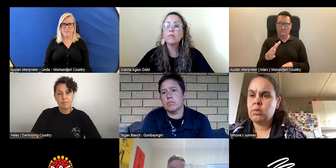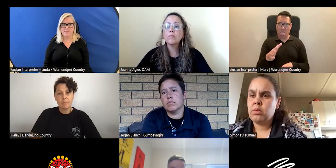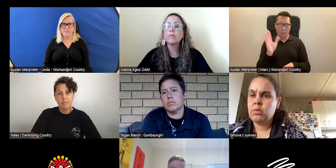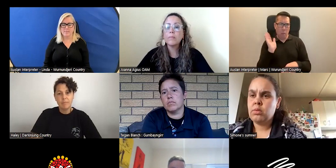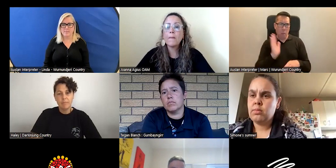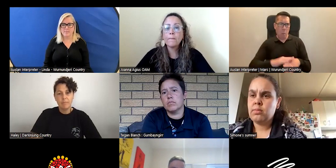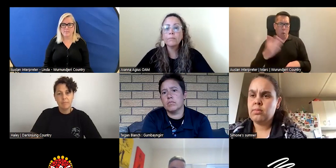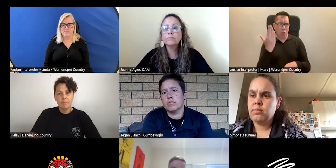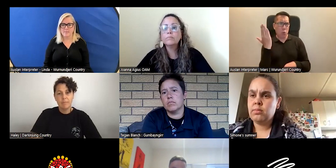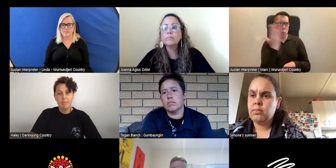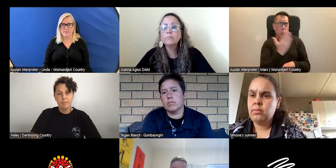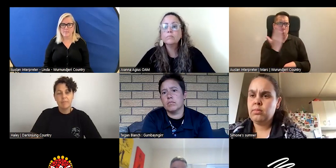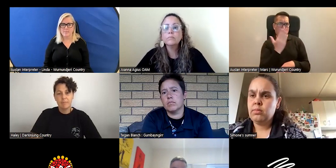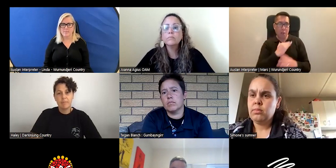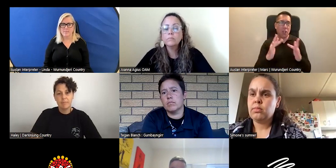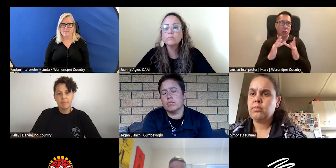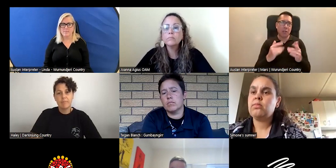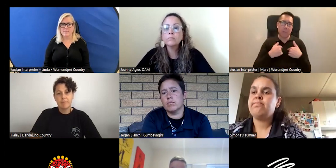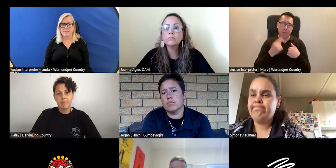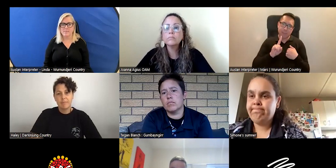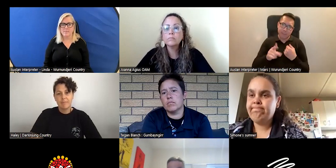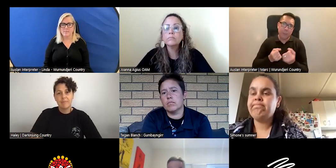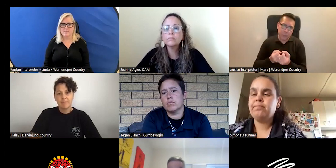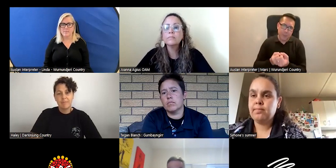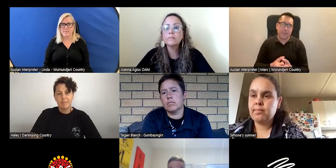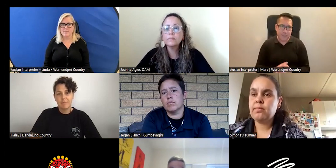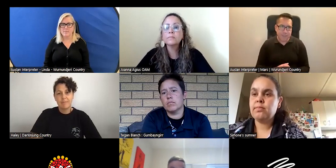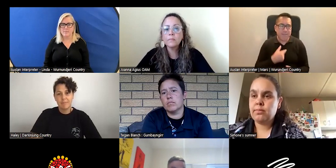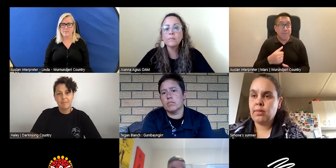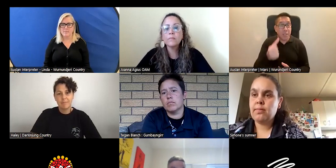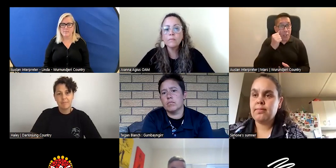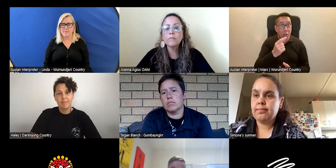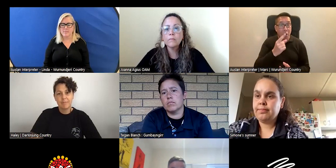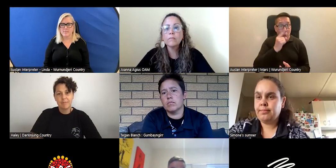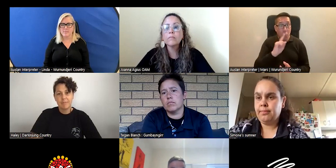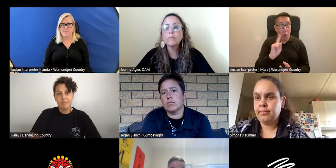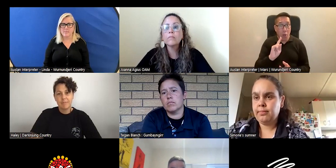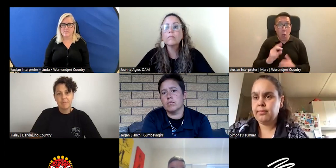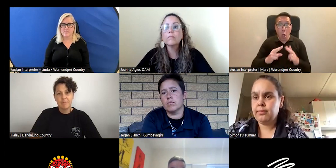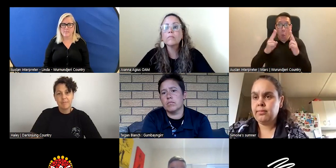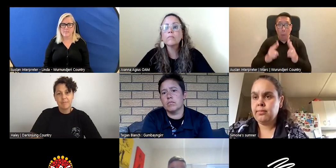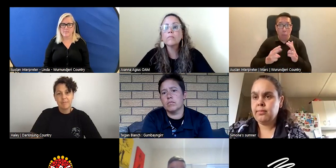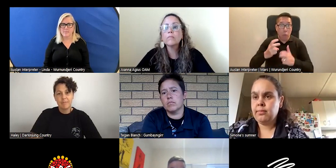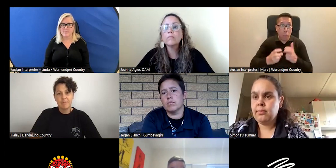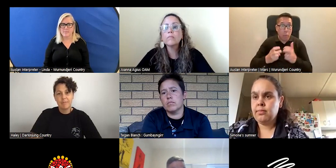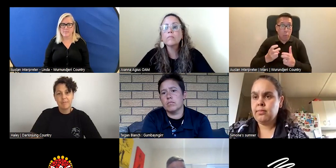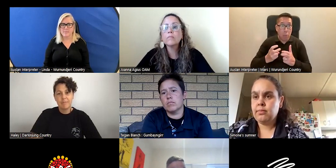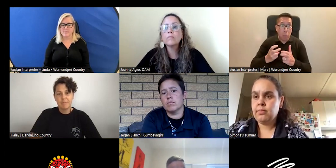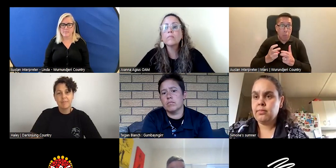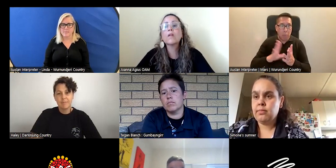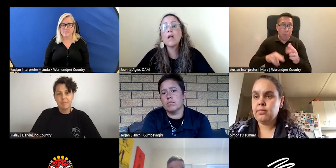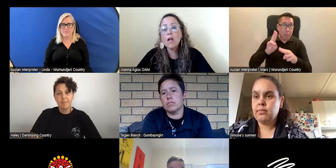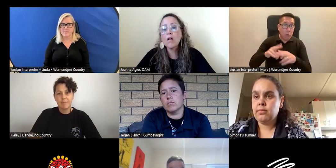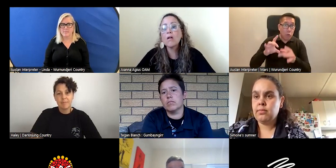up for regular attendance. And as we know, could be problems at home, relationship with their